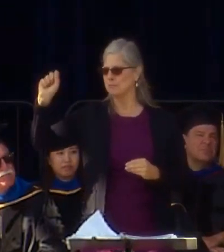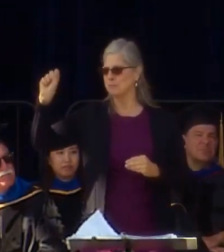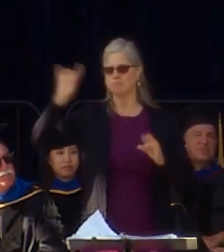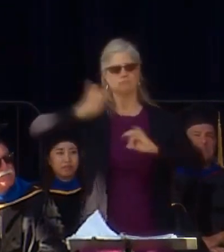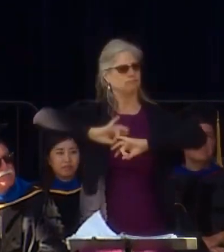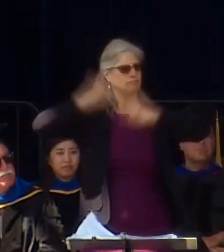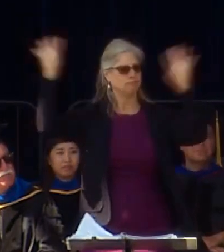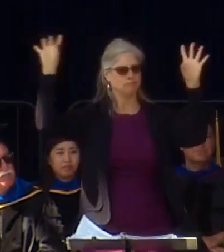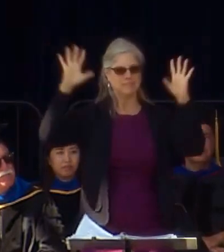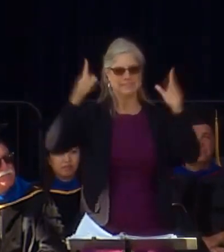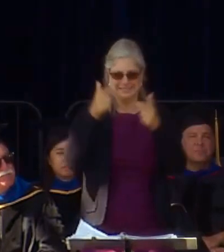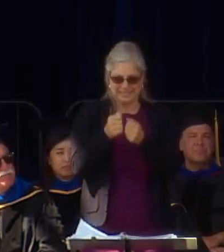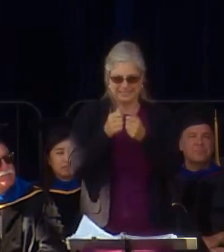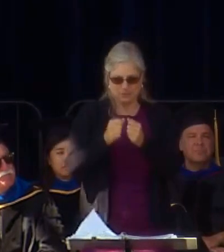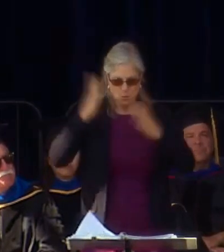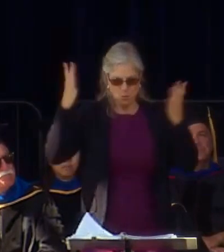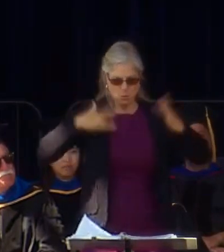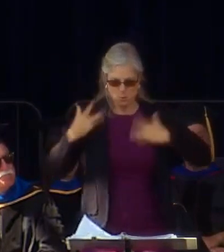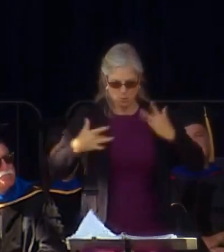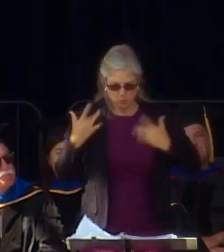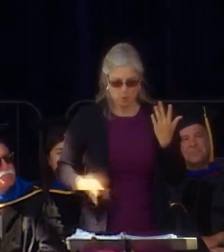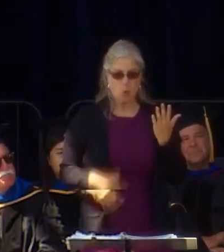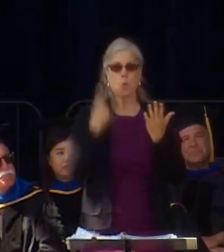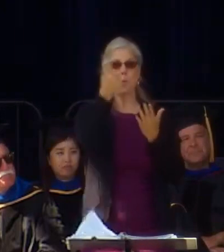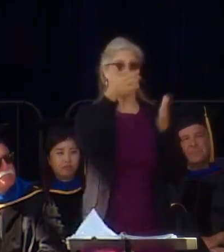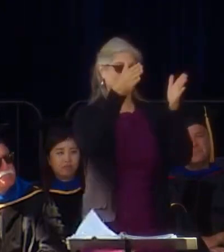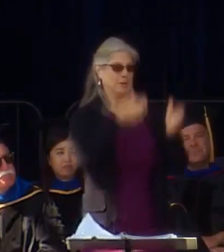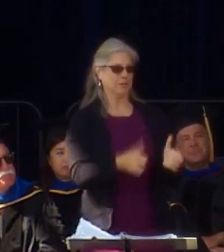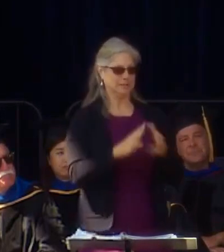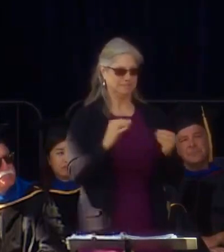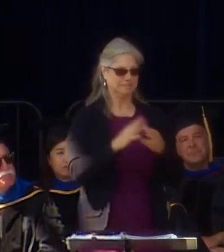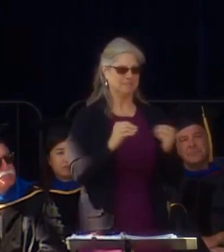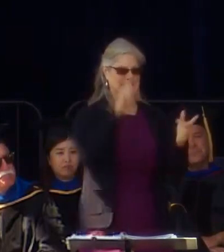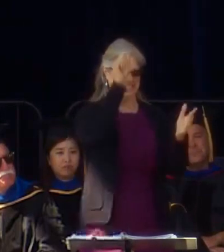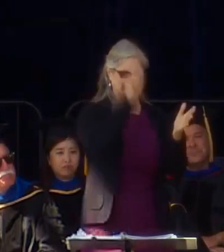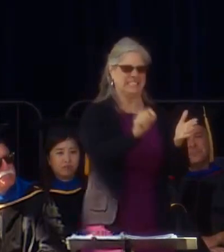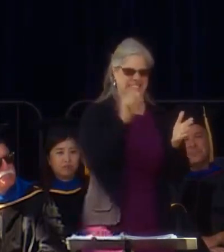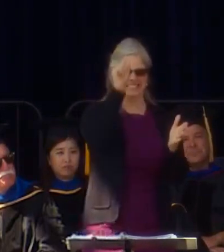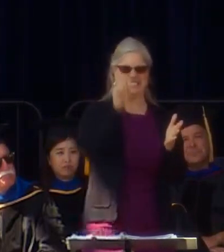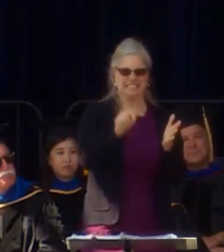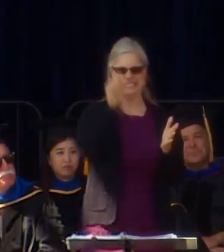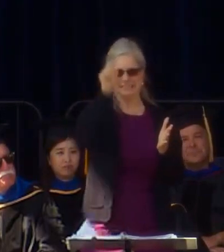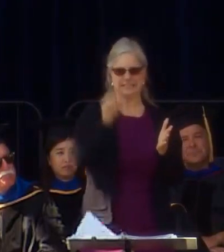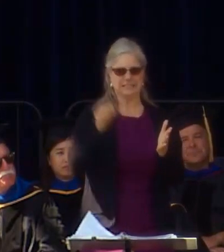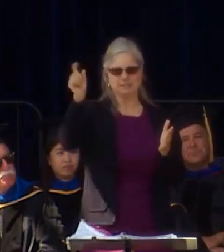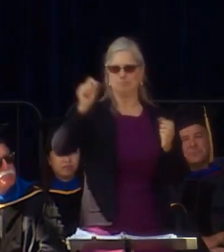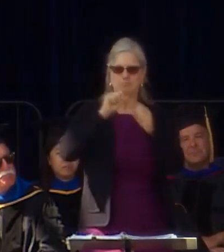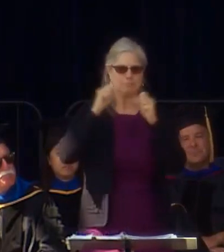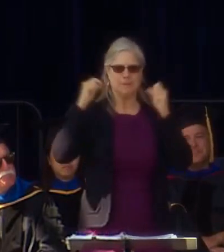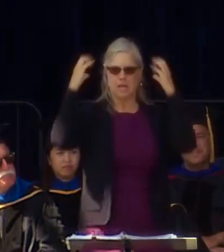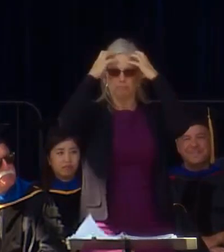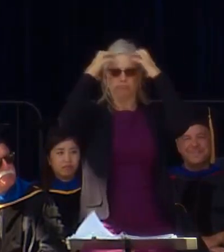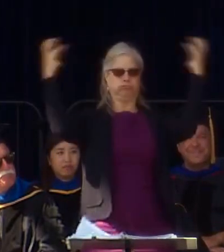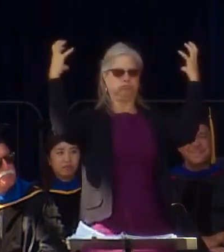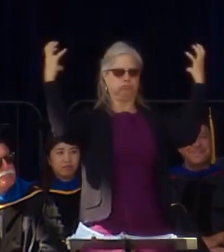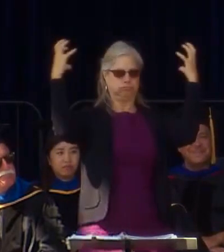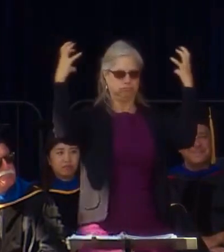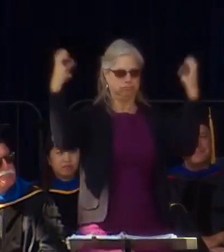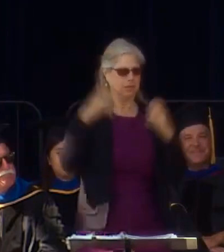top, which excited me. One person sent exclamation marks plus some exploding head